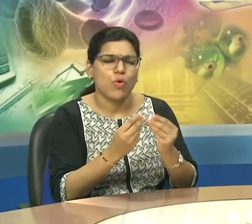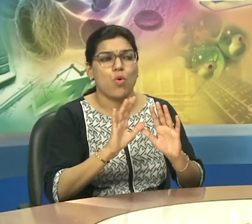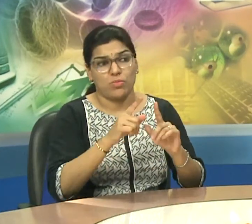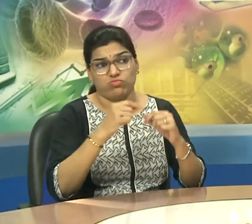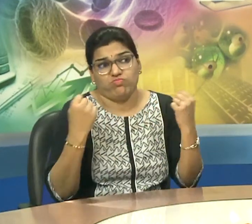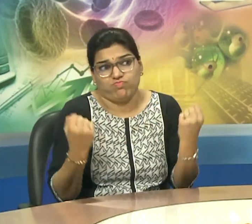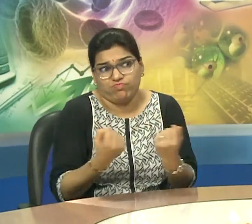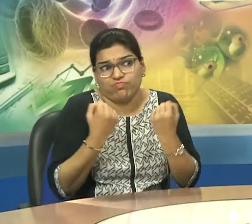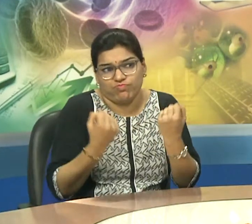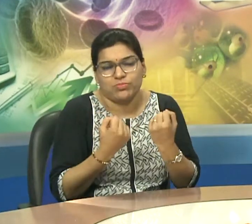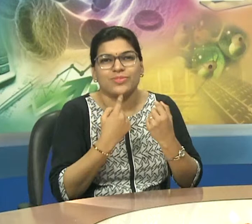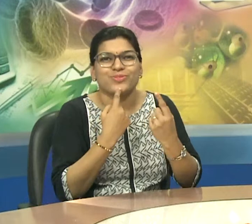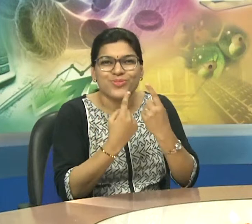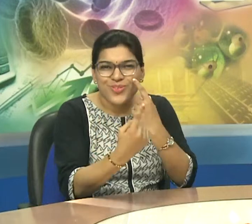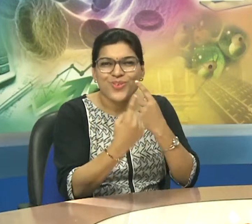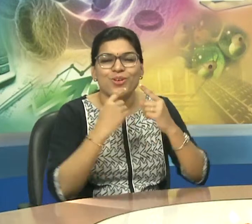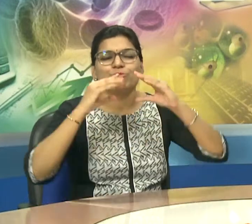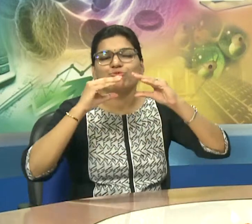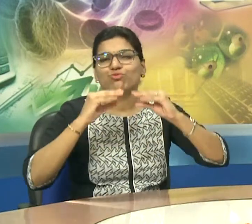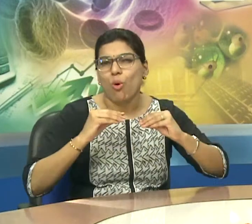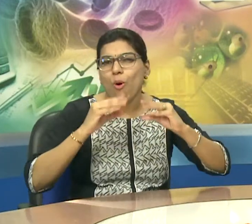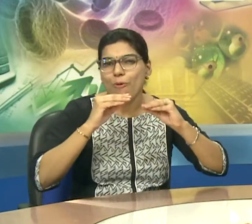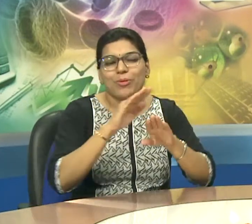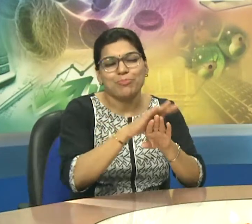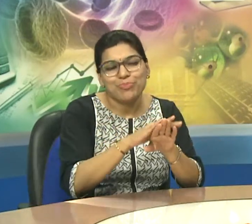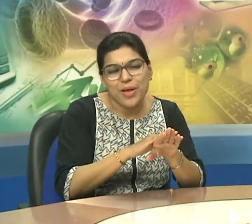to talk softly and dearly,